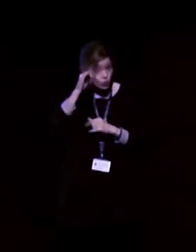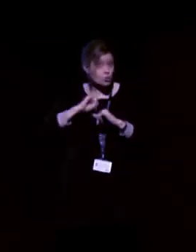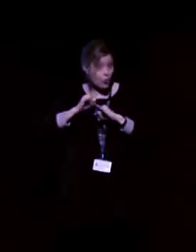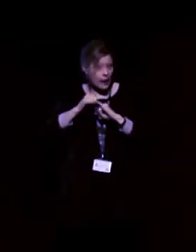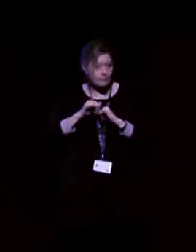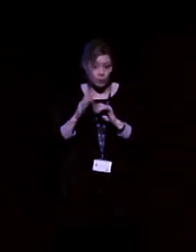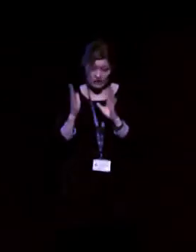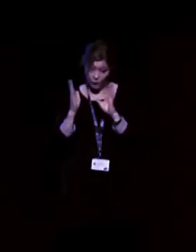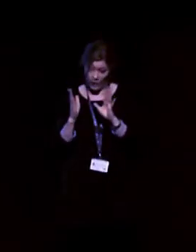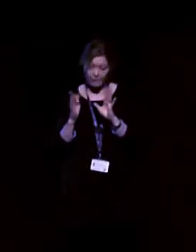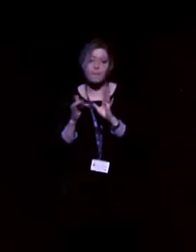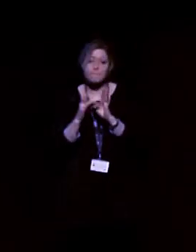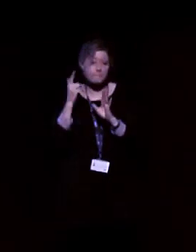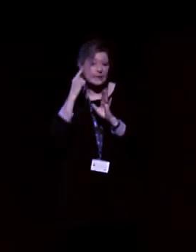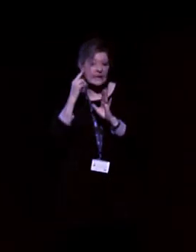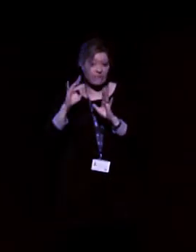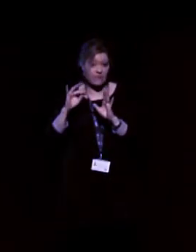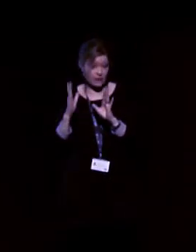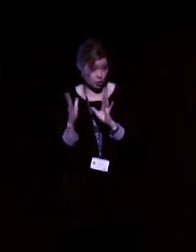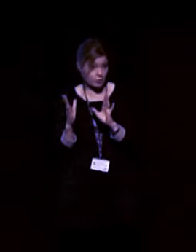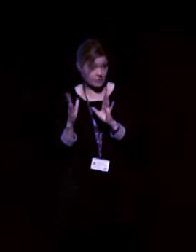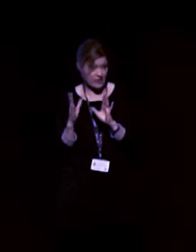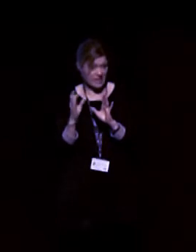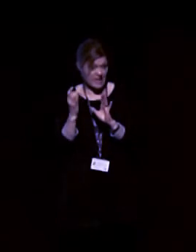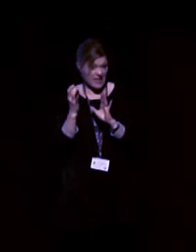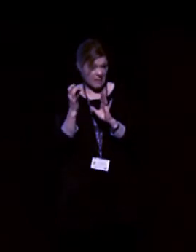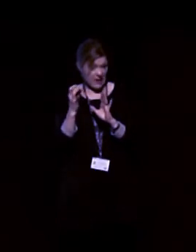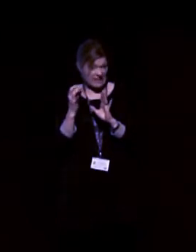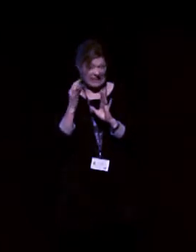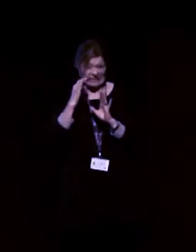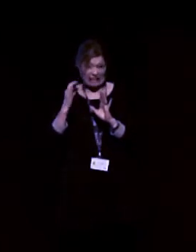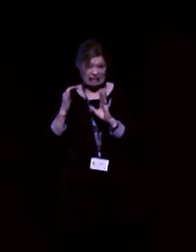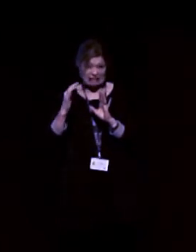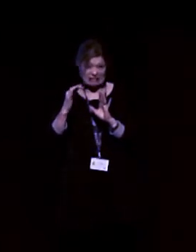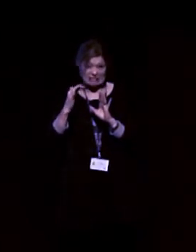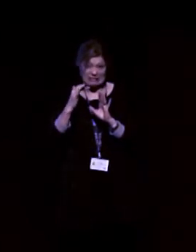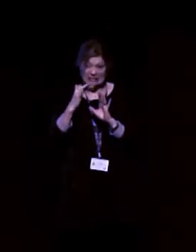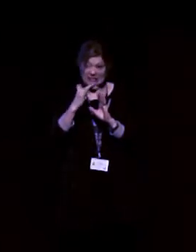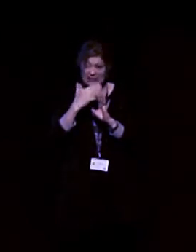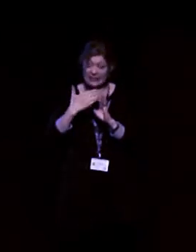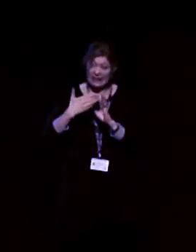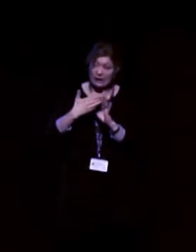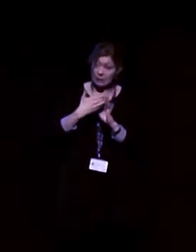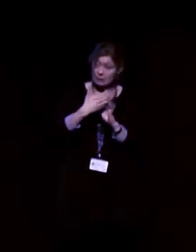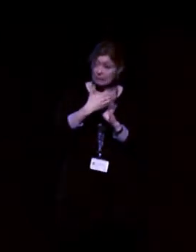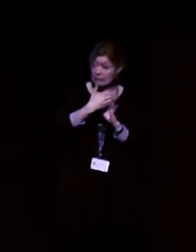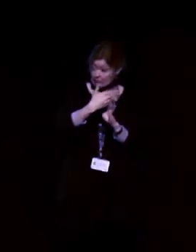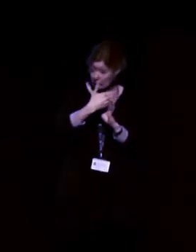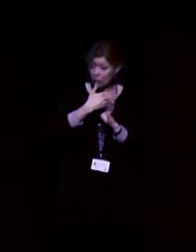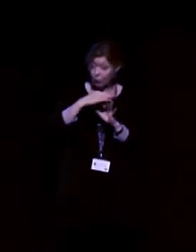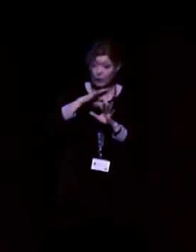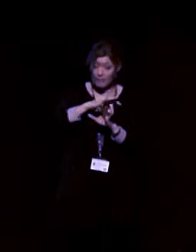infection, some of the bacteria can produce endotoxins that can go through the inner ear